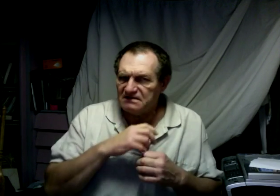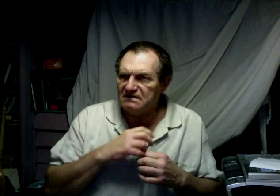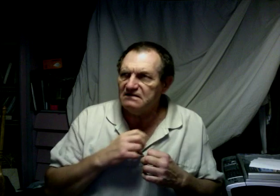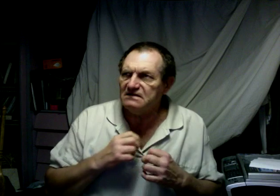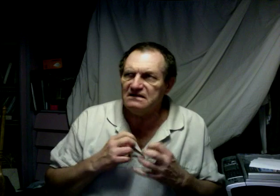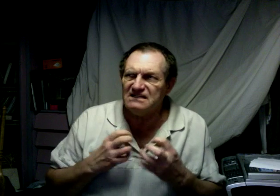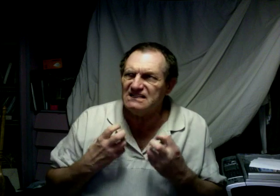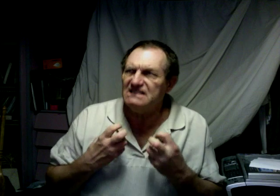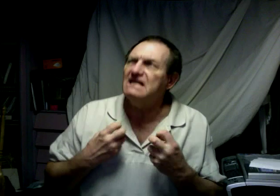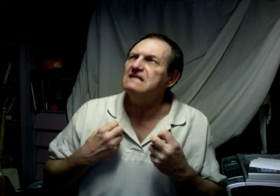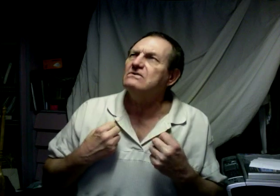Foxes are angry.